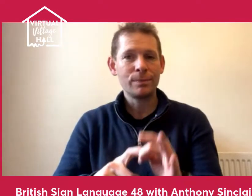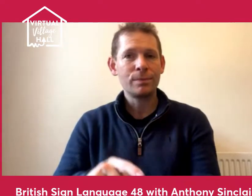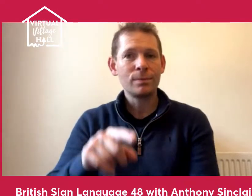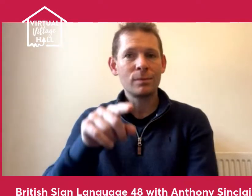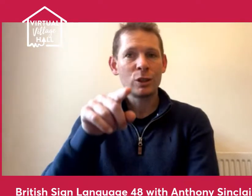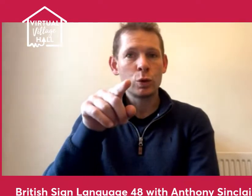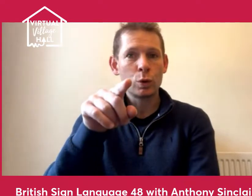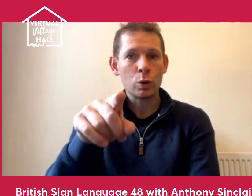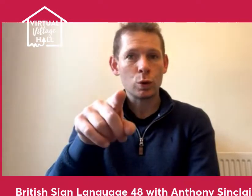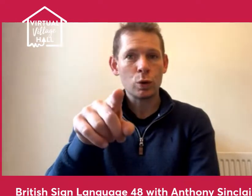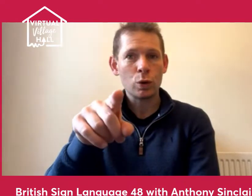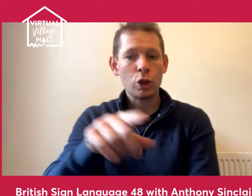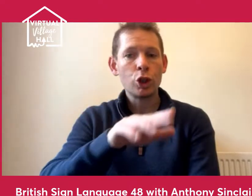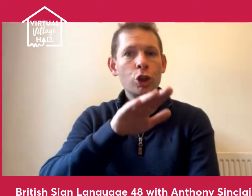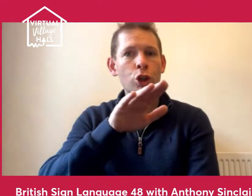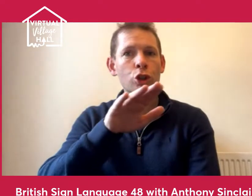So, again, here's the question.